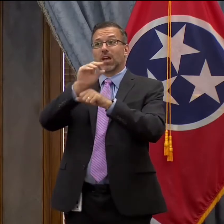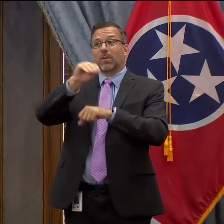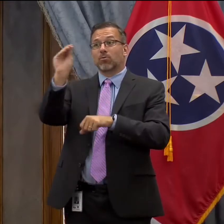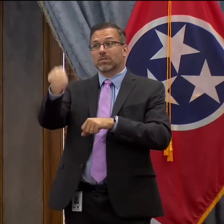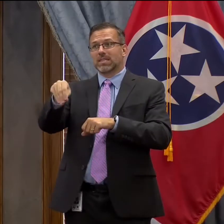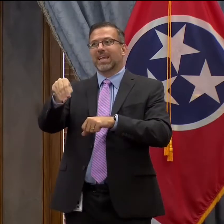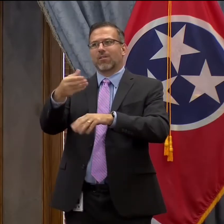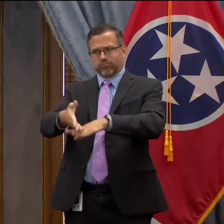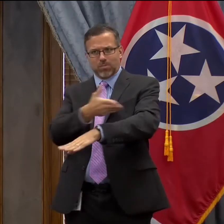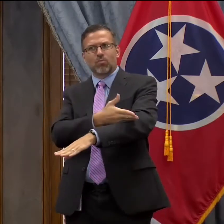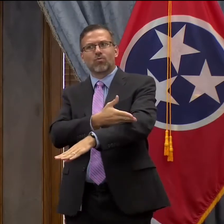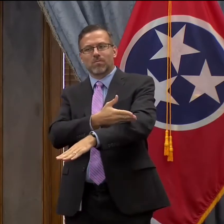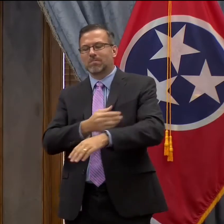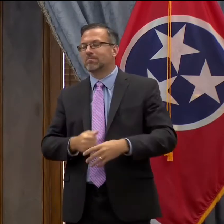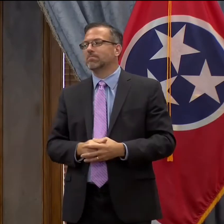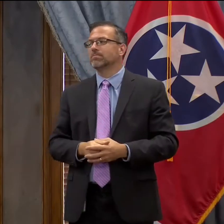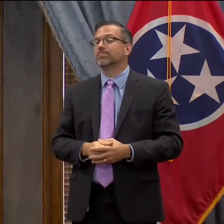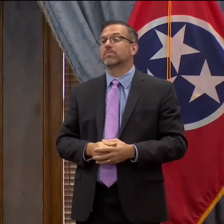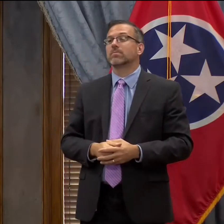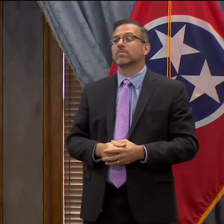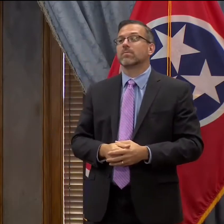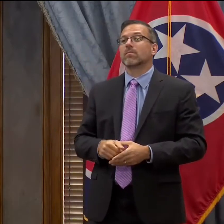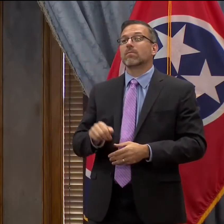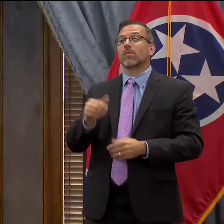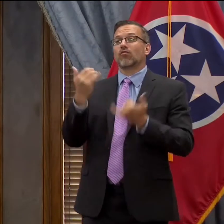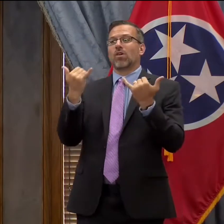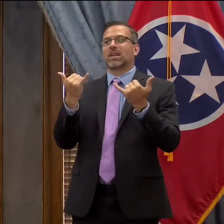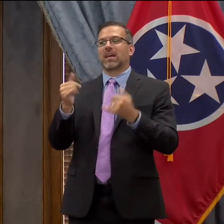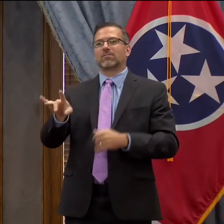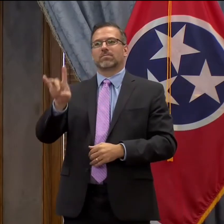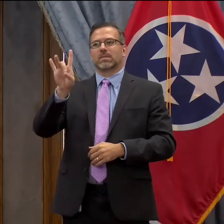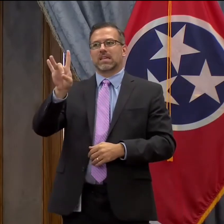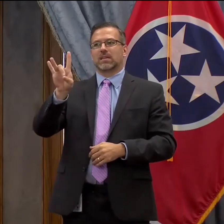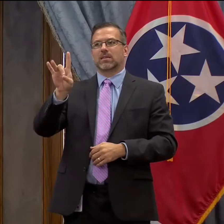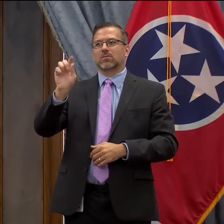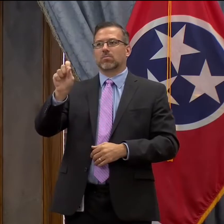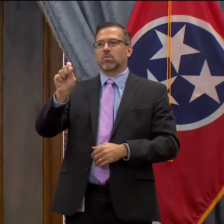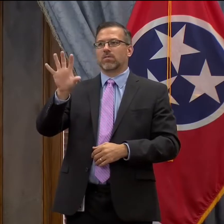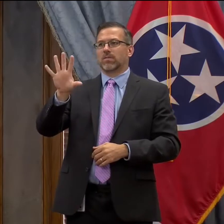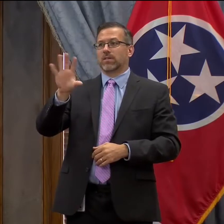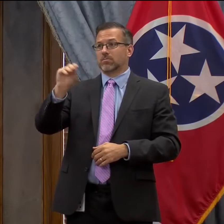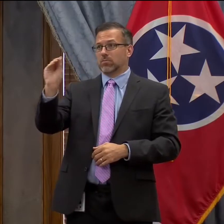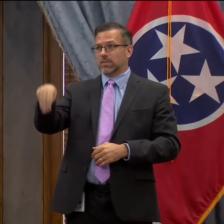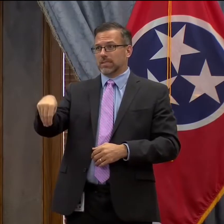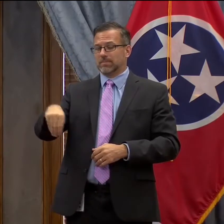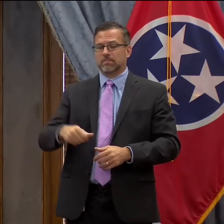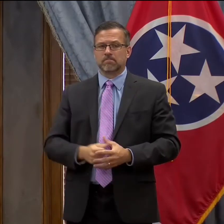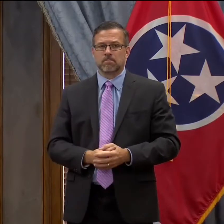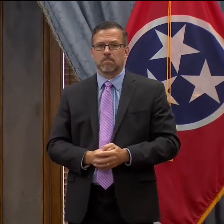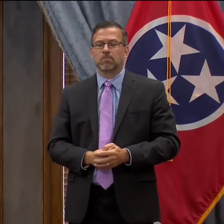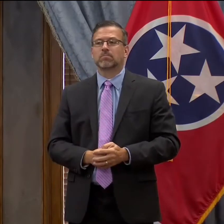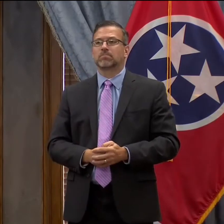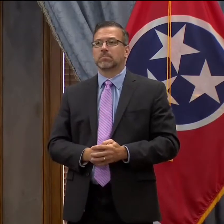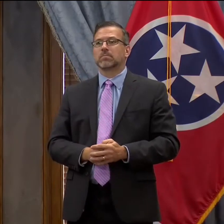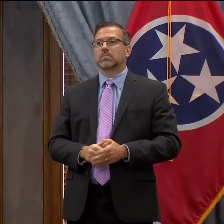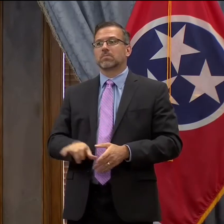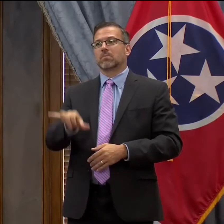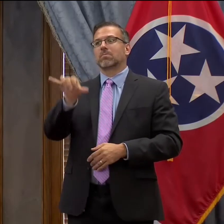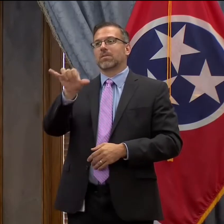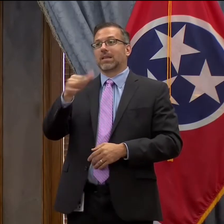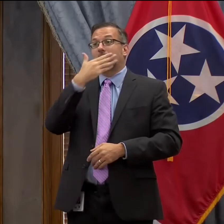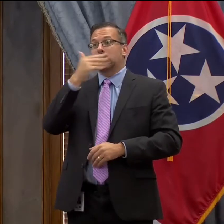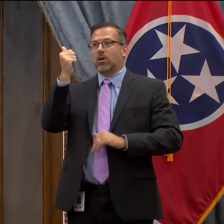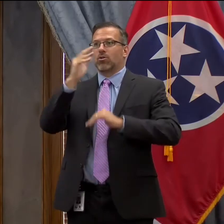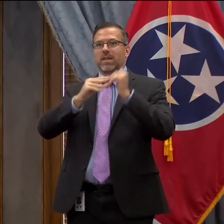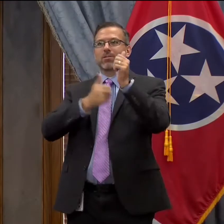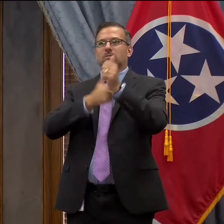earlier that Tennessee's unemployment rate is 8.5%, which is ahead of the national